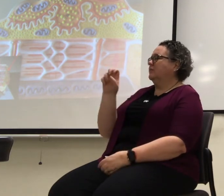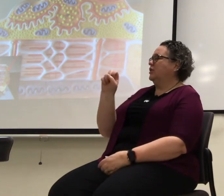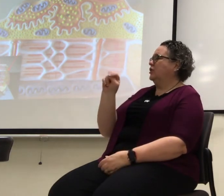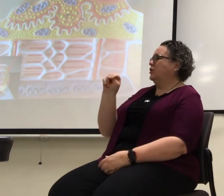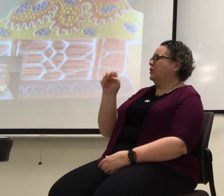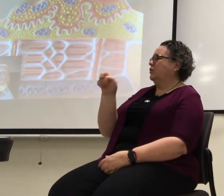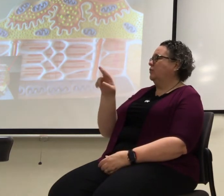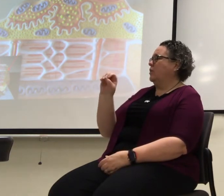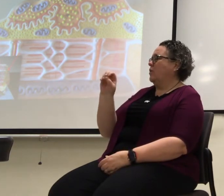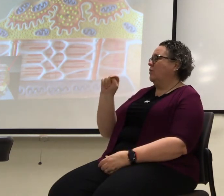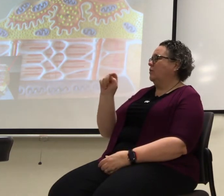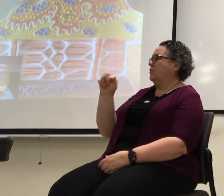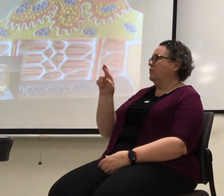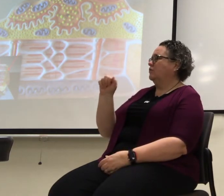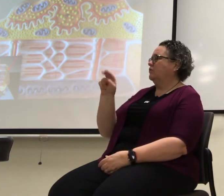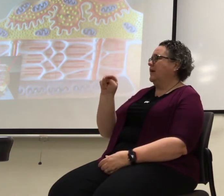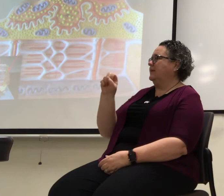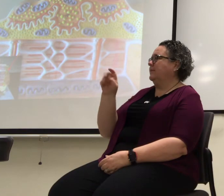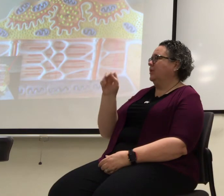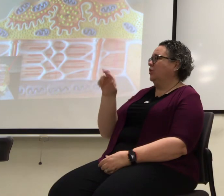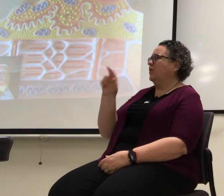It's one of the functions. Help